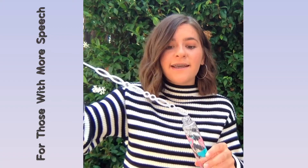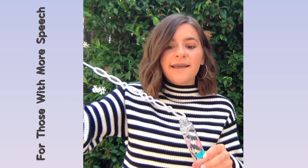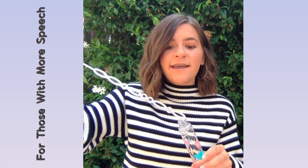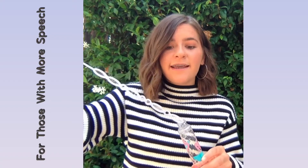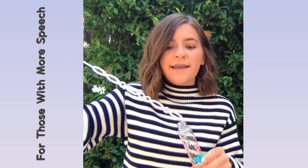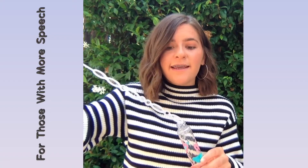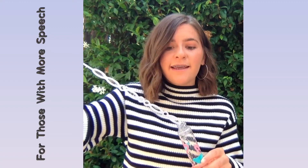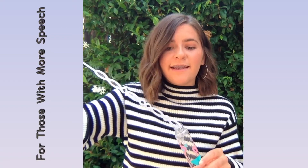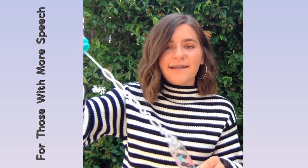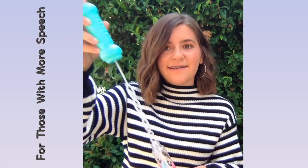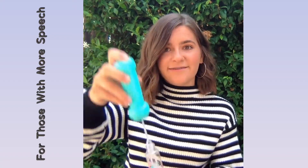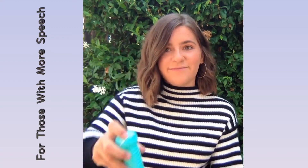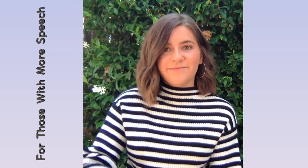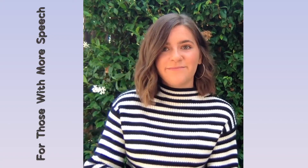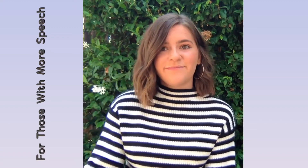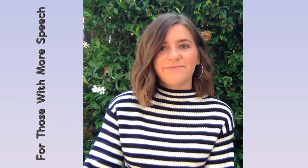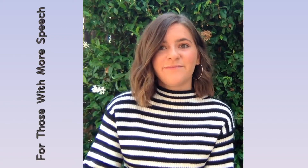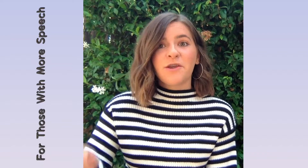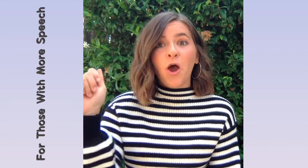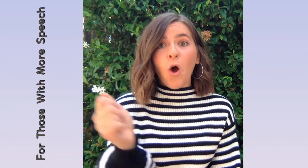Wand in.